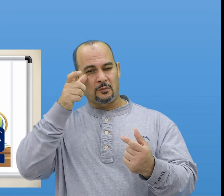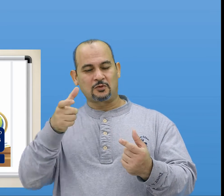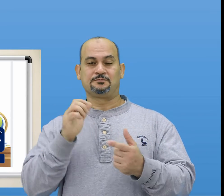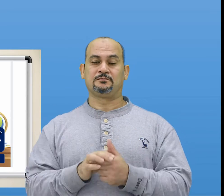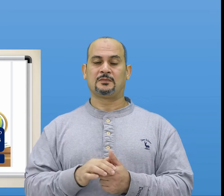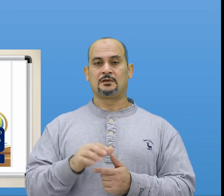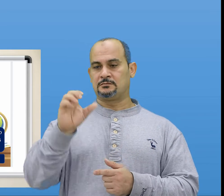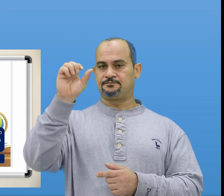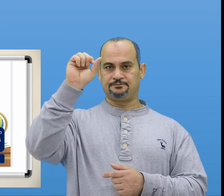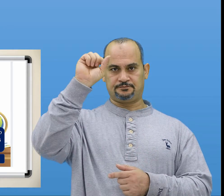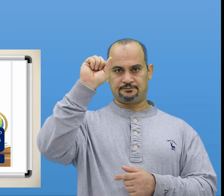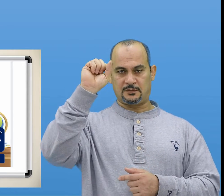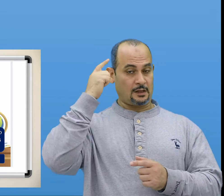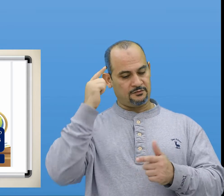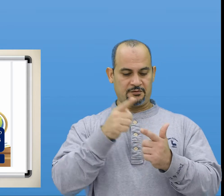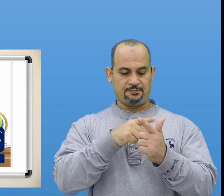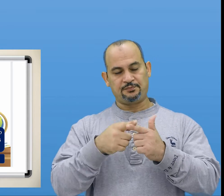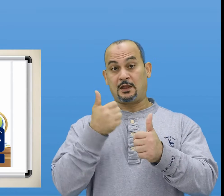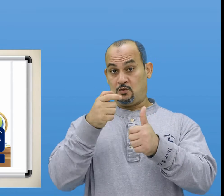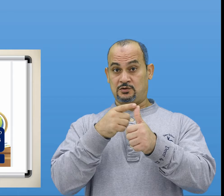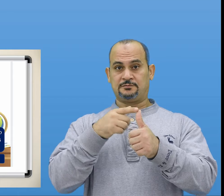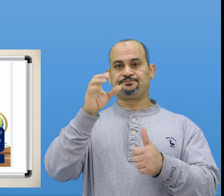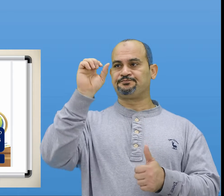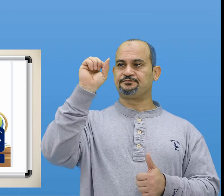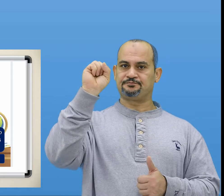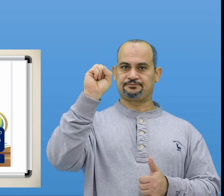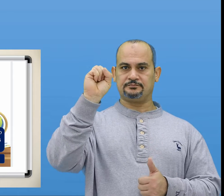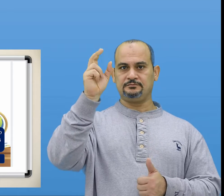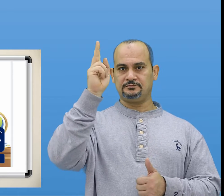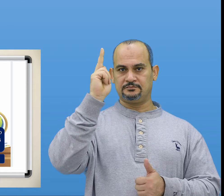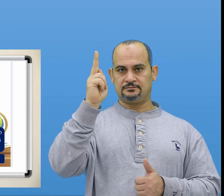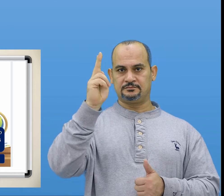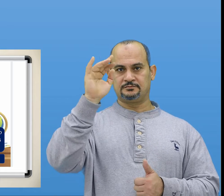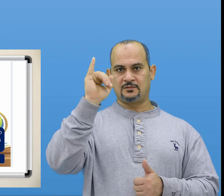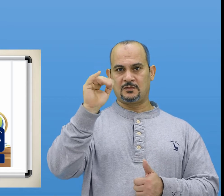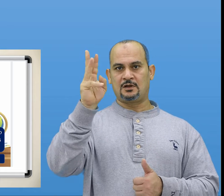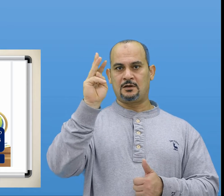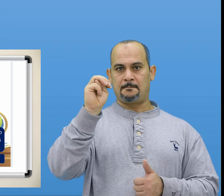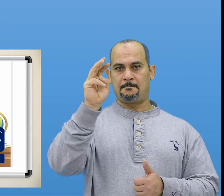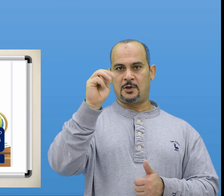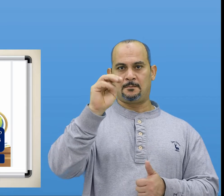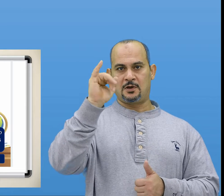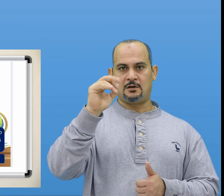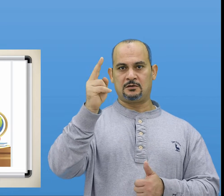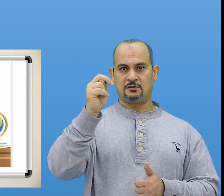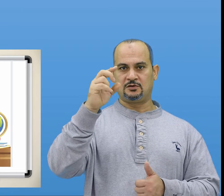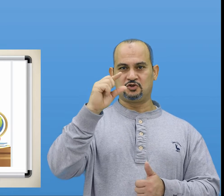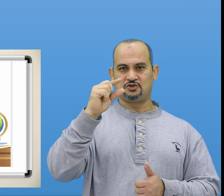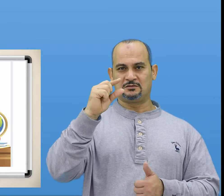with spears or a boomerang. The Australians, the Aborigines, hunt with spears or a boomerang. So let's move along